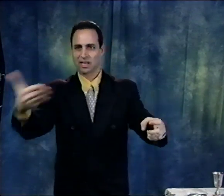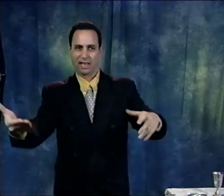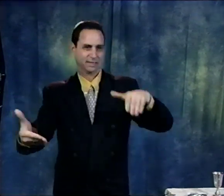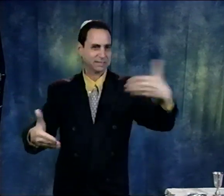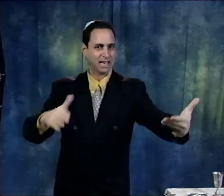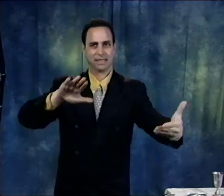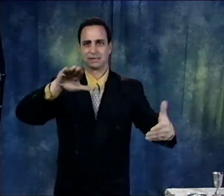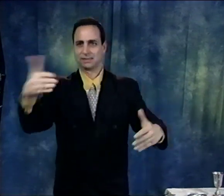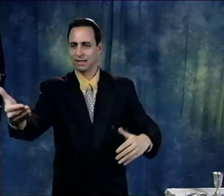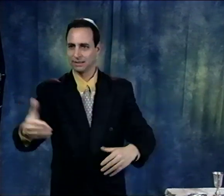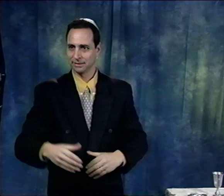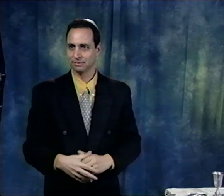and died.